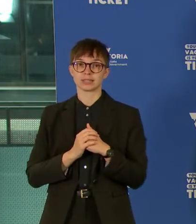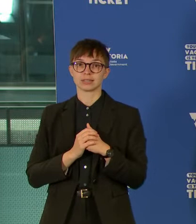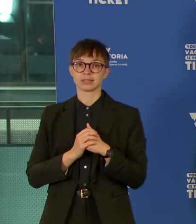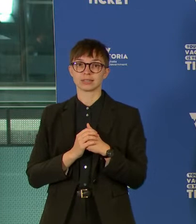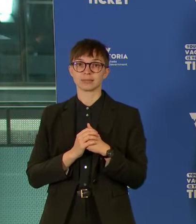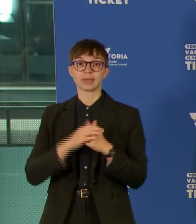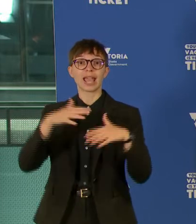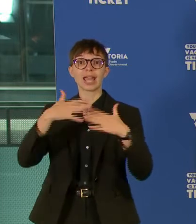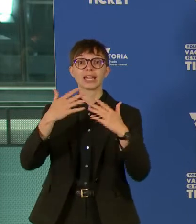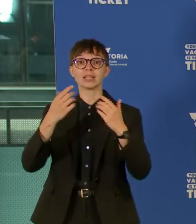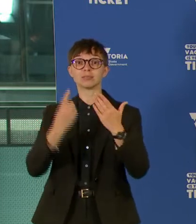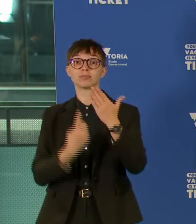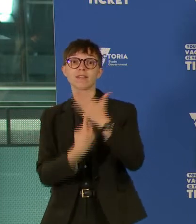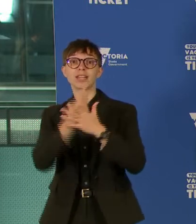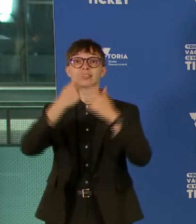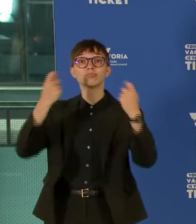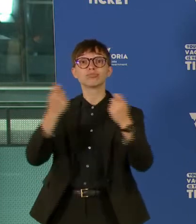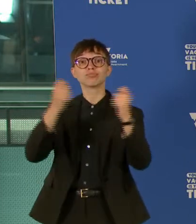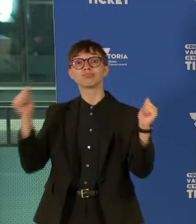health pre-approval.